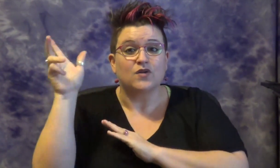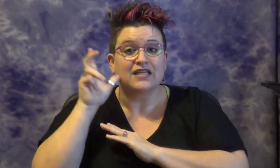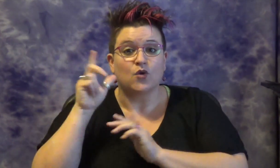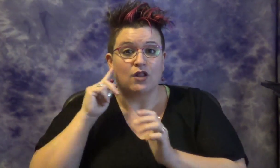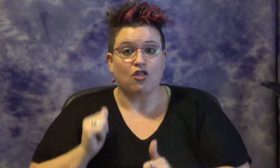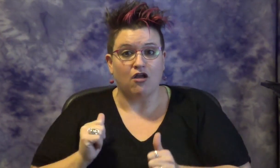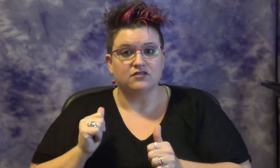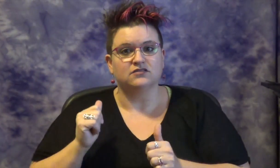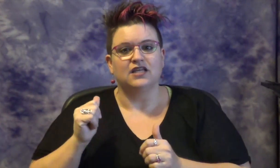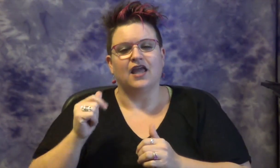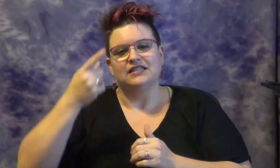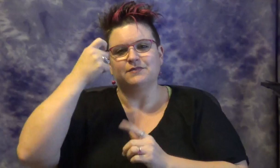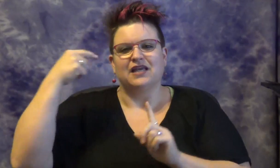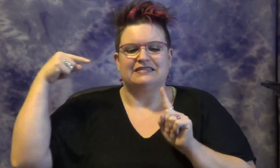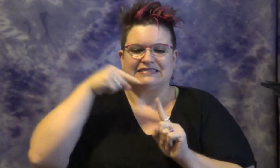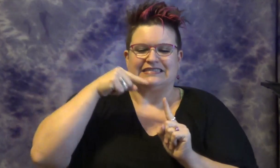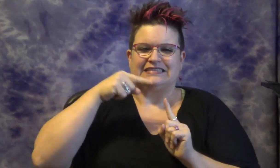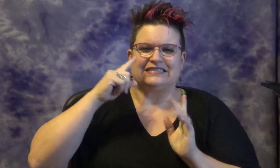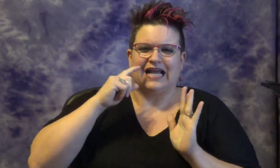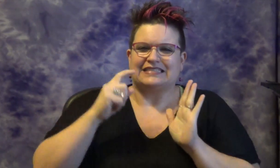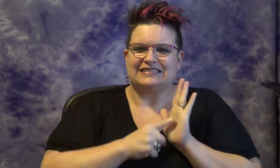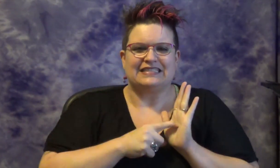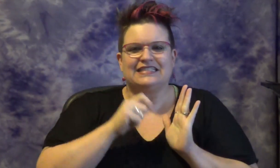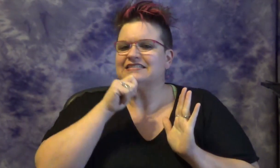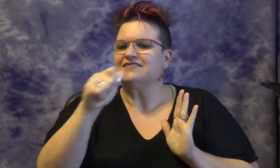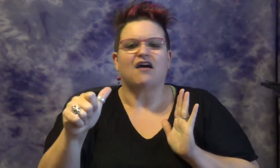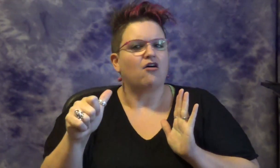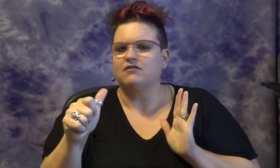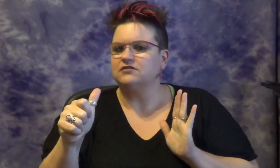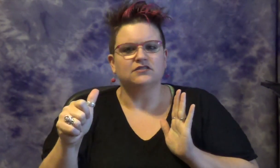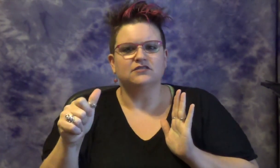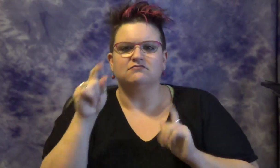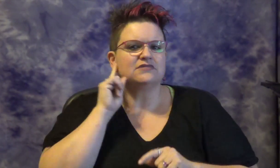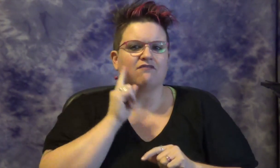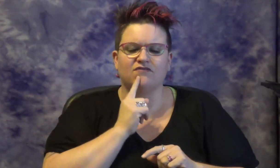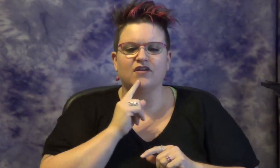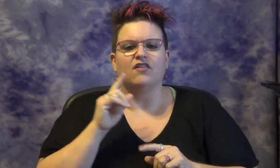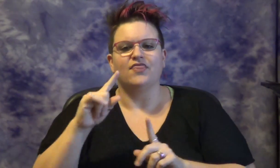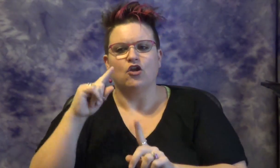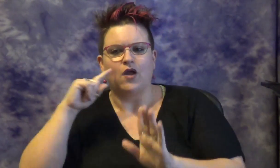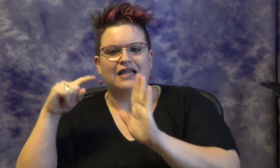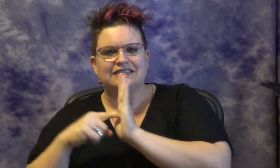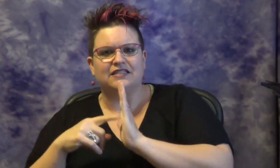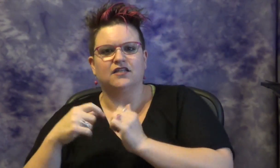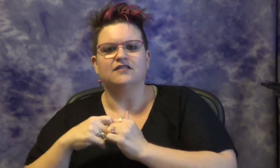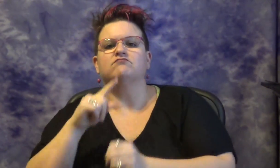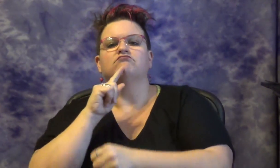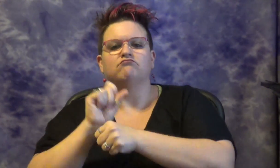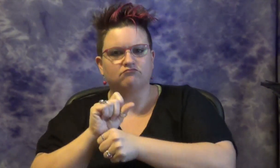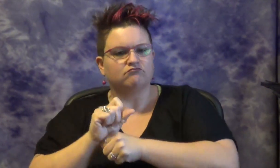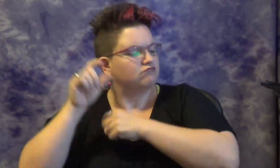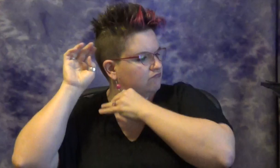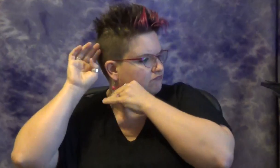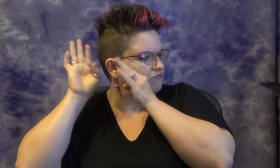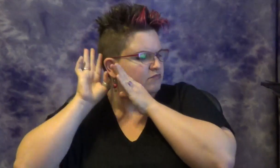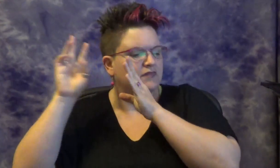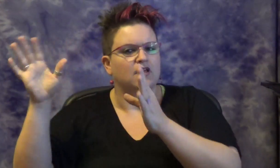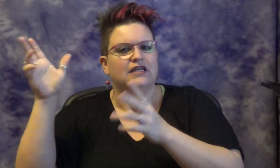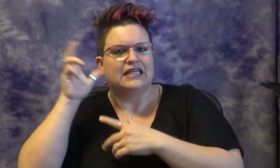and they might even have profound hearing loss. But it's about how they're identifying in the deaf world. You have to remember